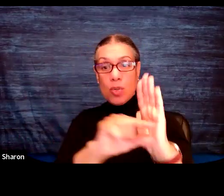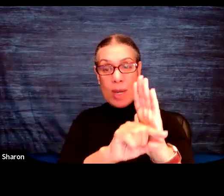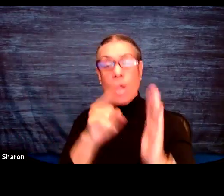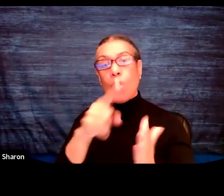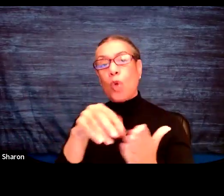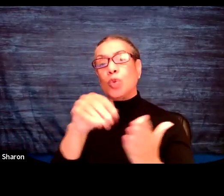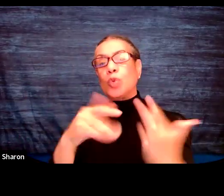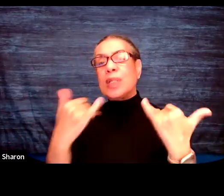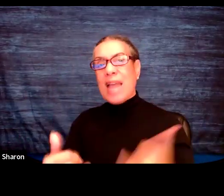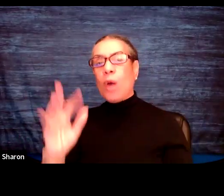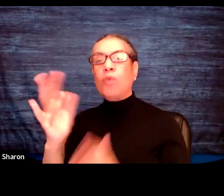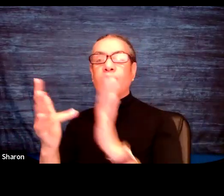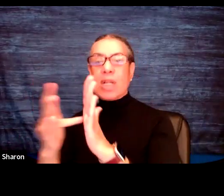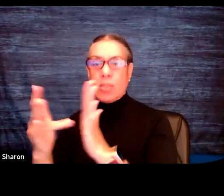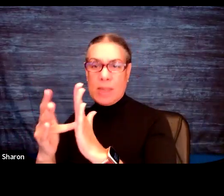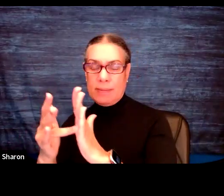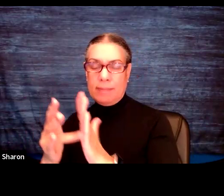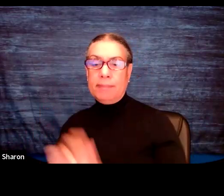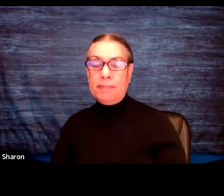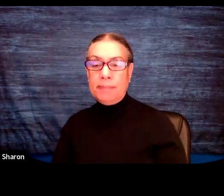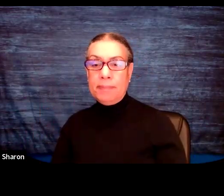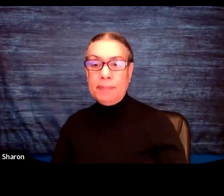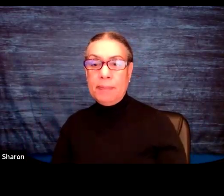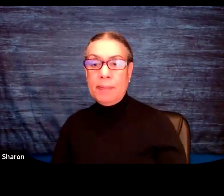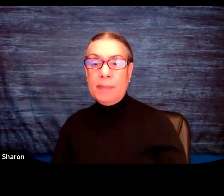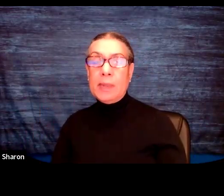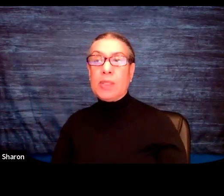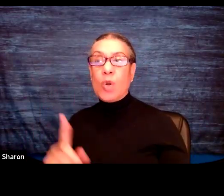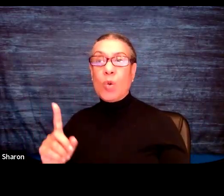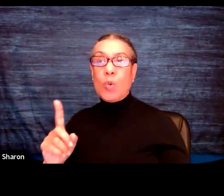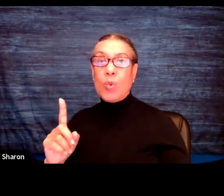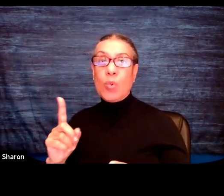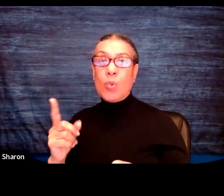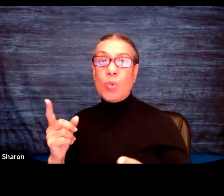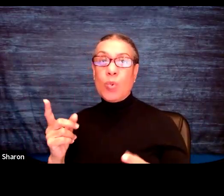students are now in ninth grade. Those students are. So it's been,